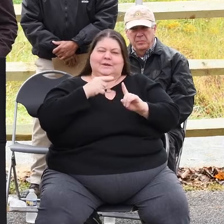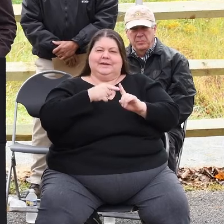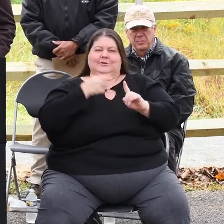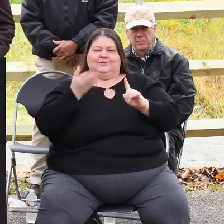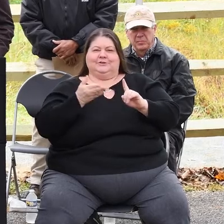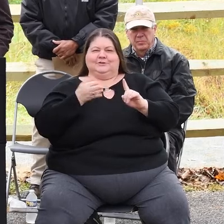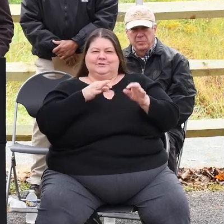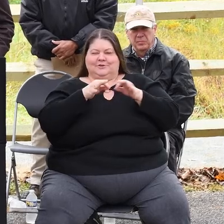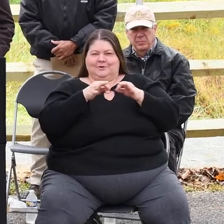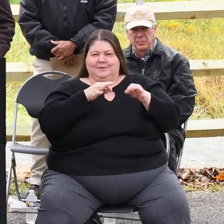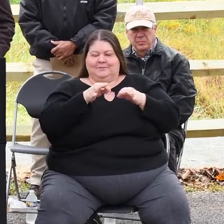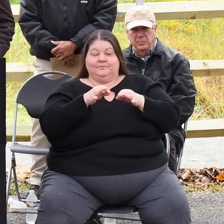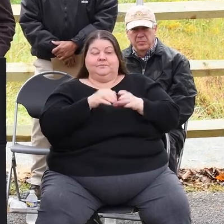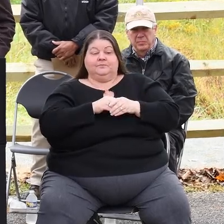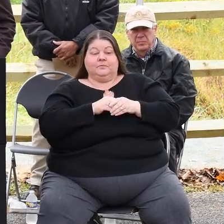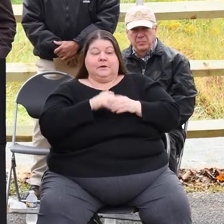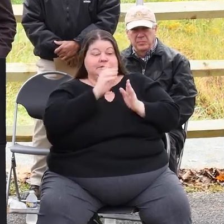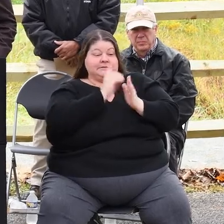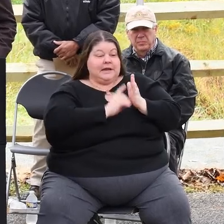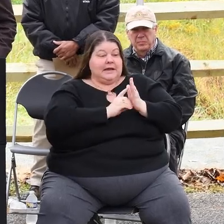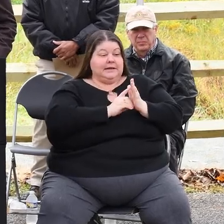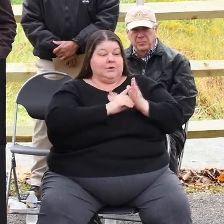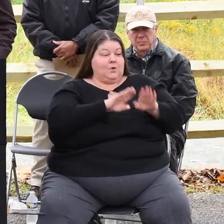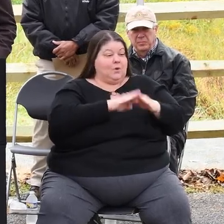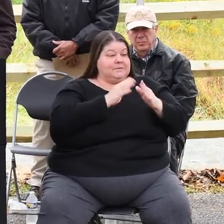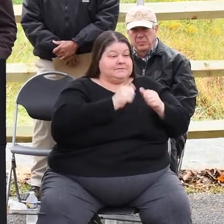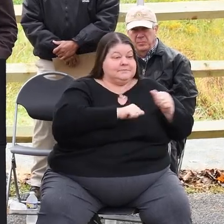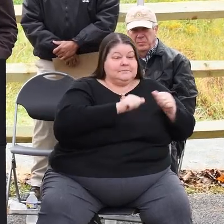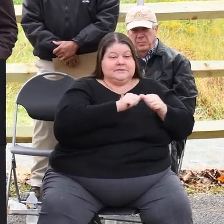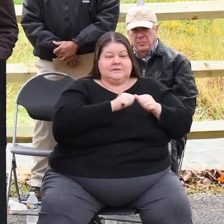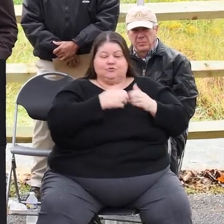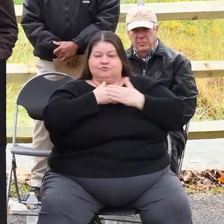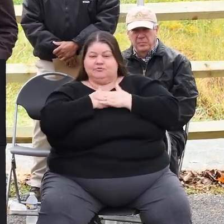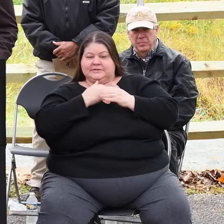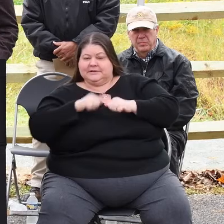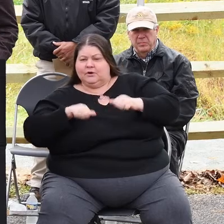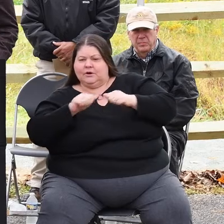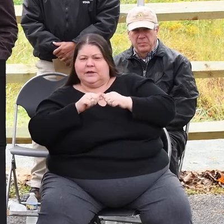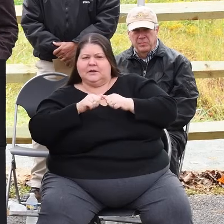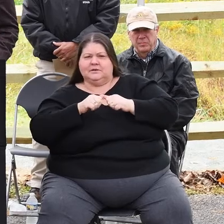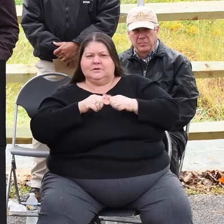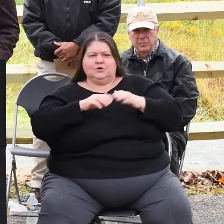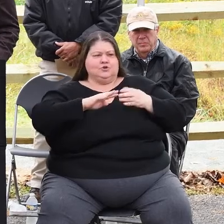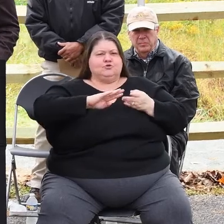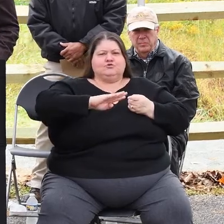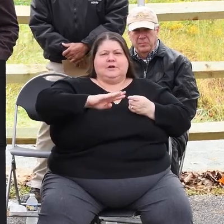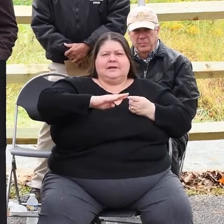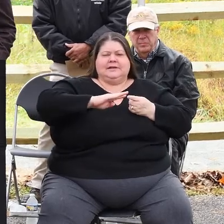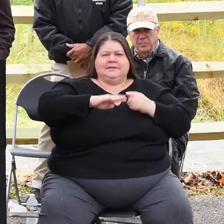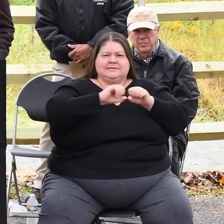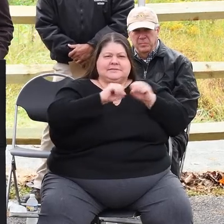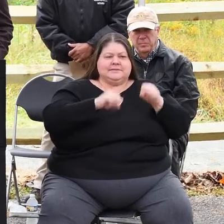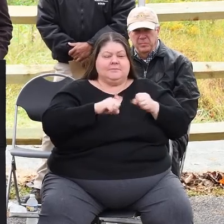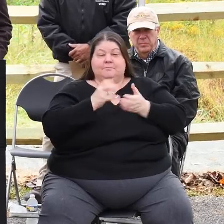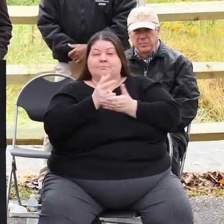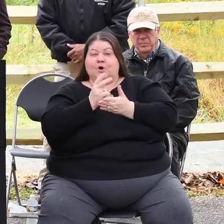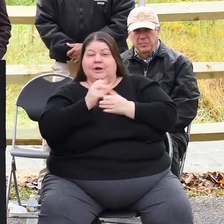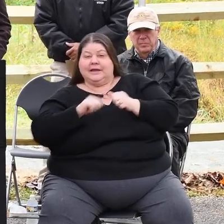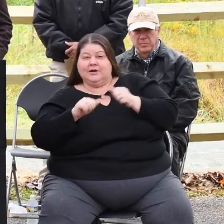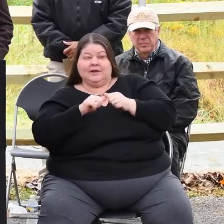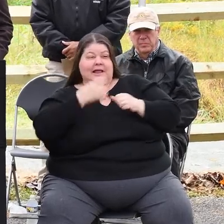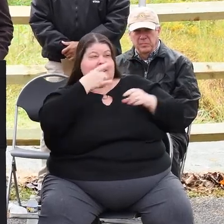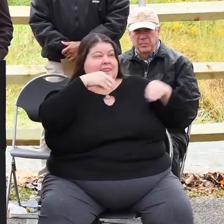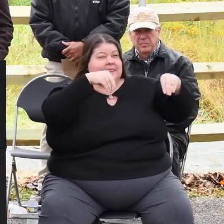Designing and constructing fields and open spaces, rest areas, drainage systems, parking areas, and lighting, and